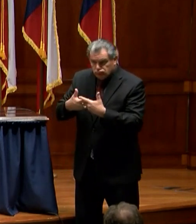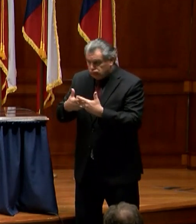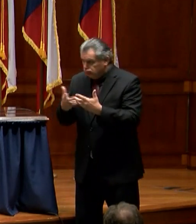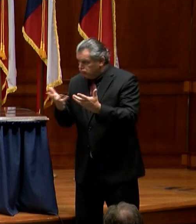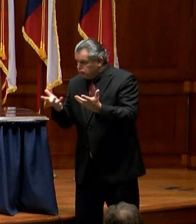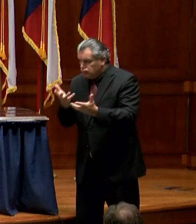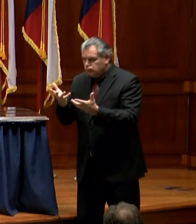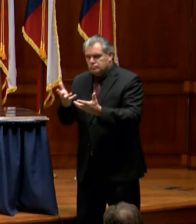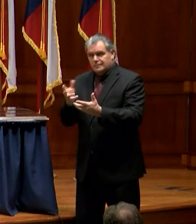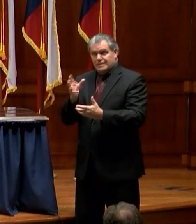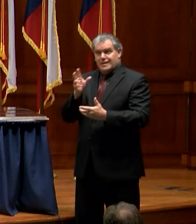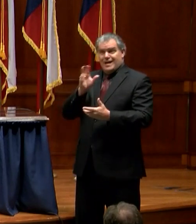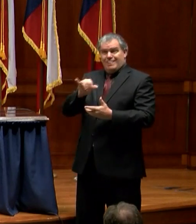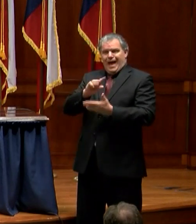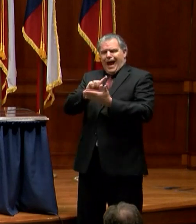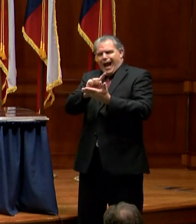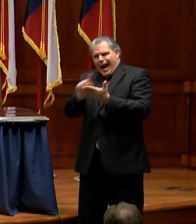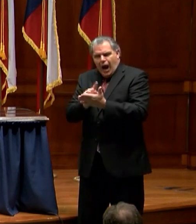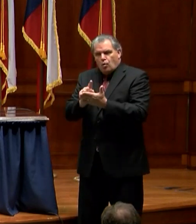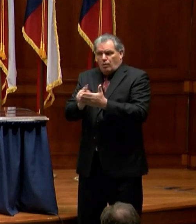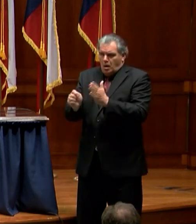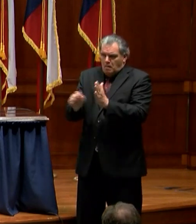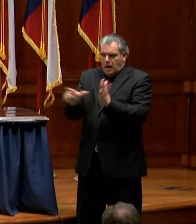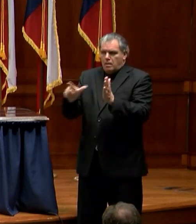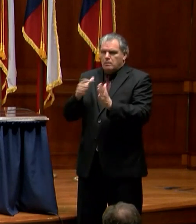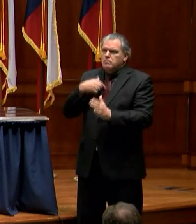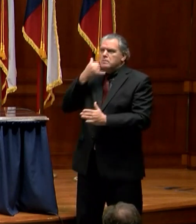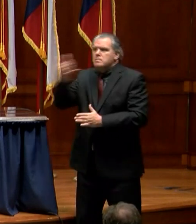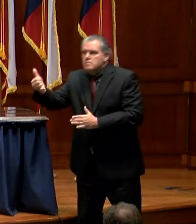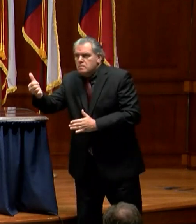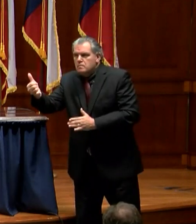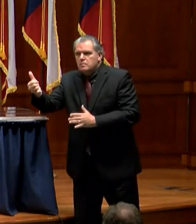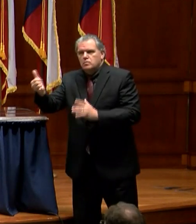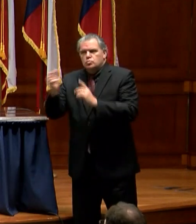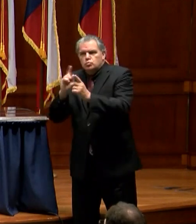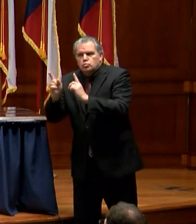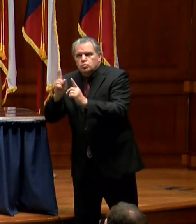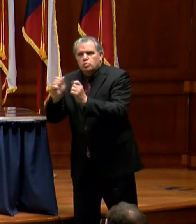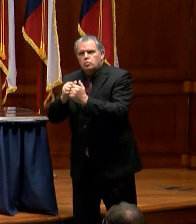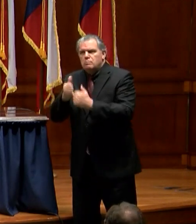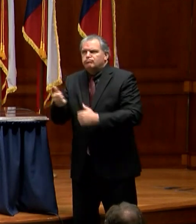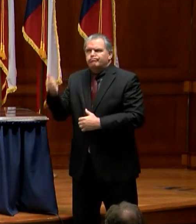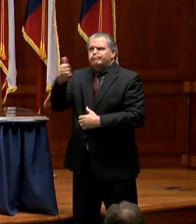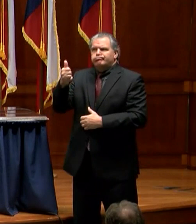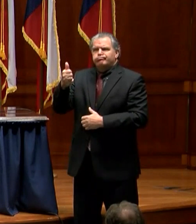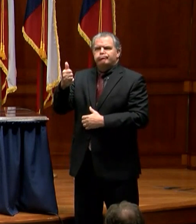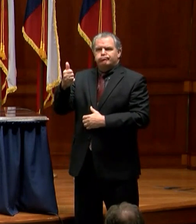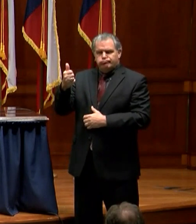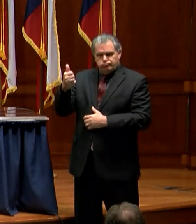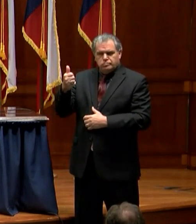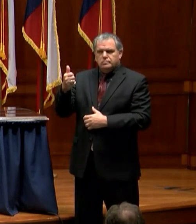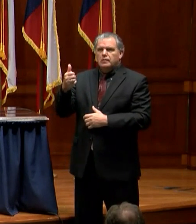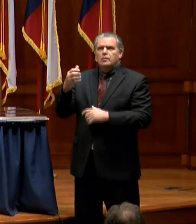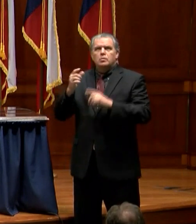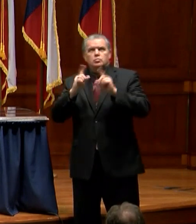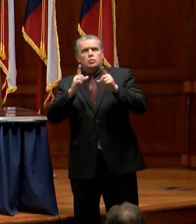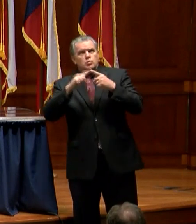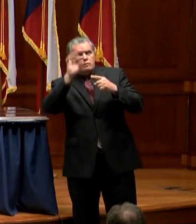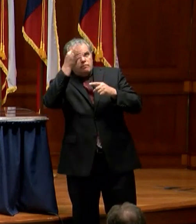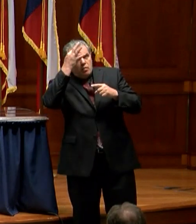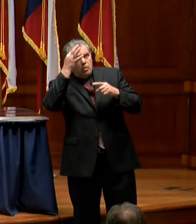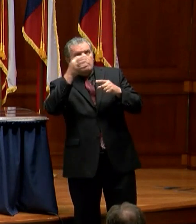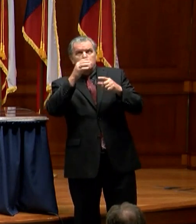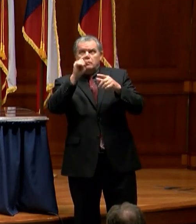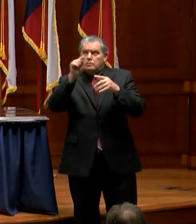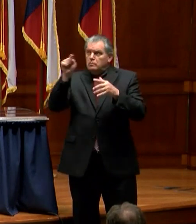The hour that I heard about it, I got on the phone to talk with the heads of CDC and federal HHS to make